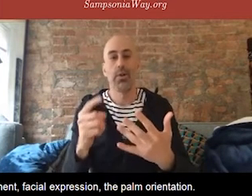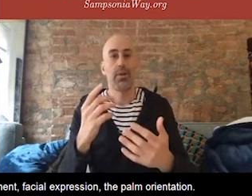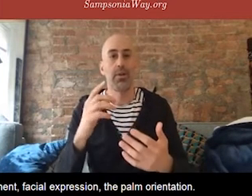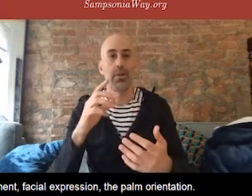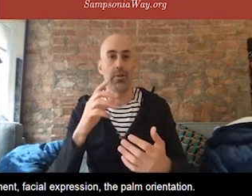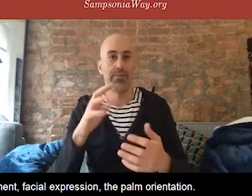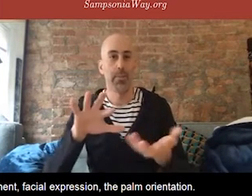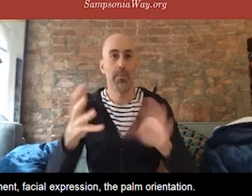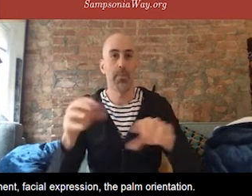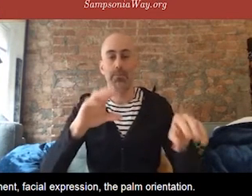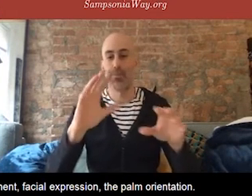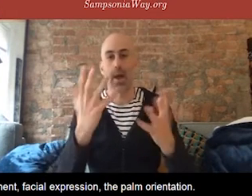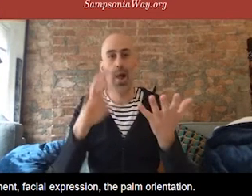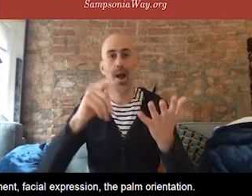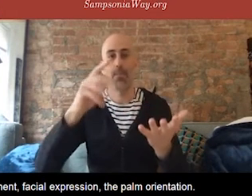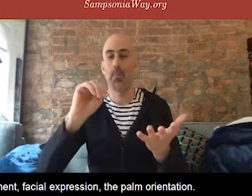facial expression.